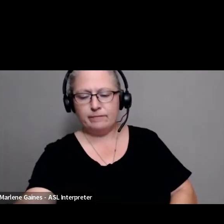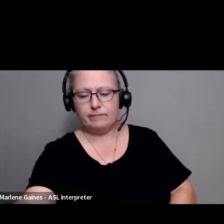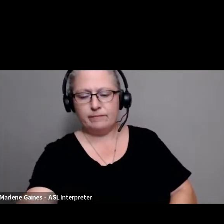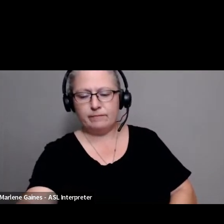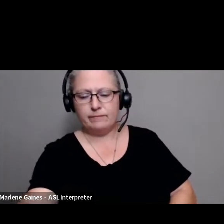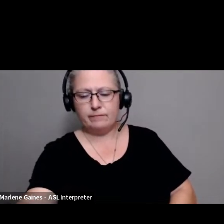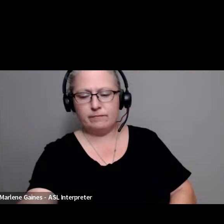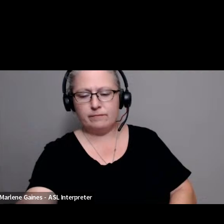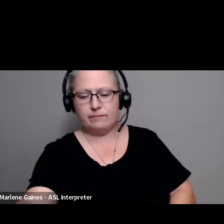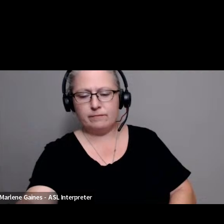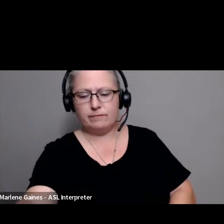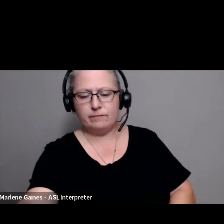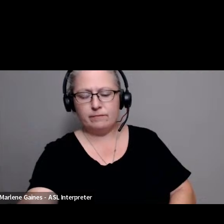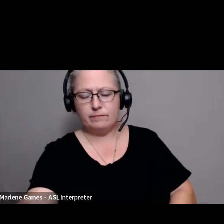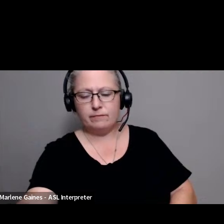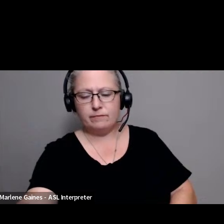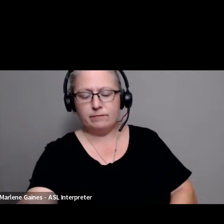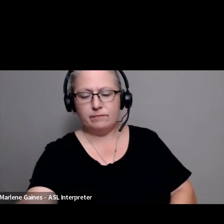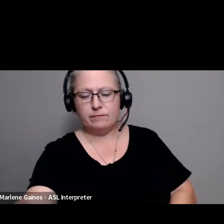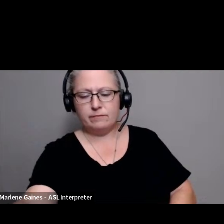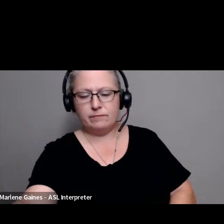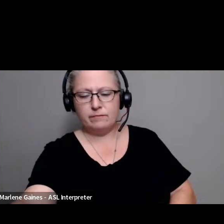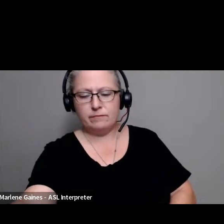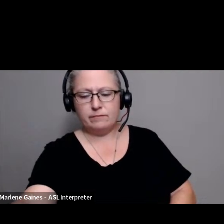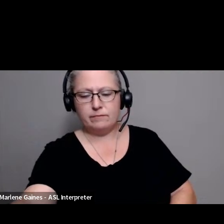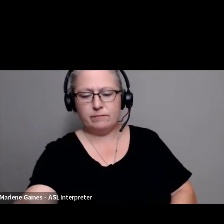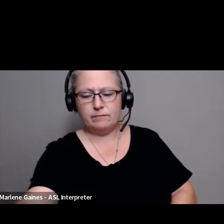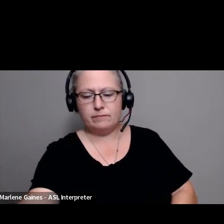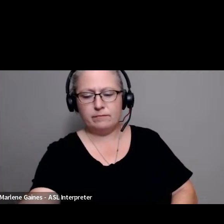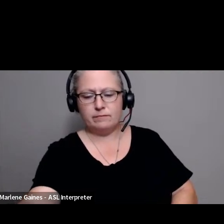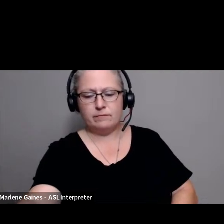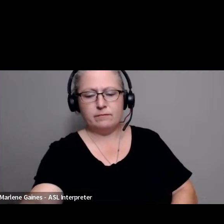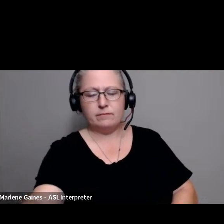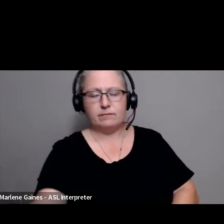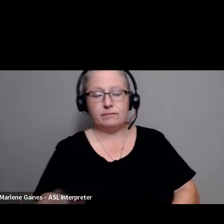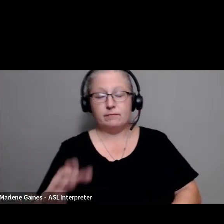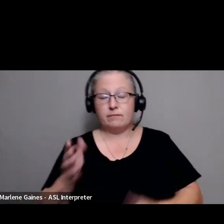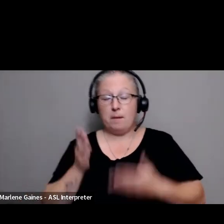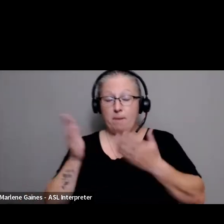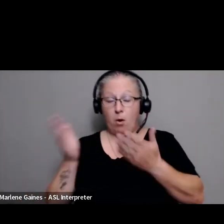Are you ready for a motion? Yeah. Are there any